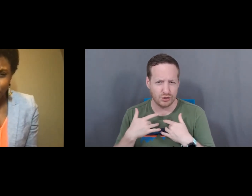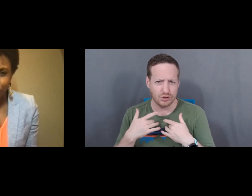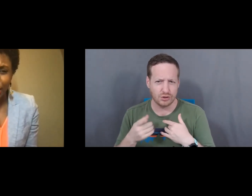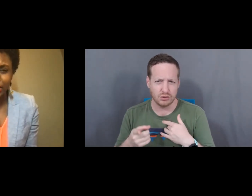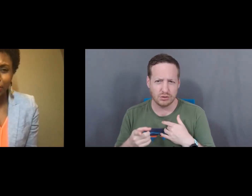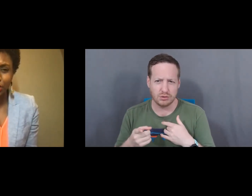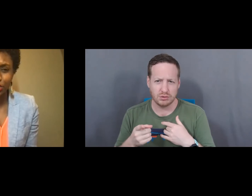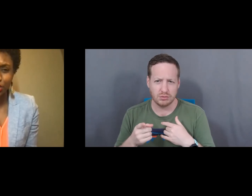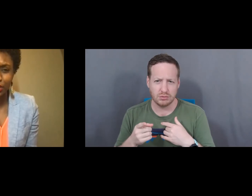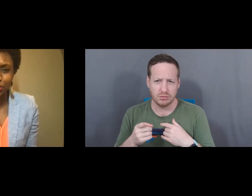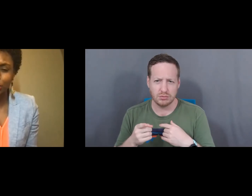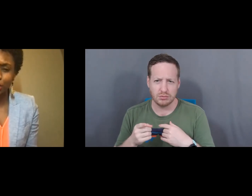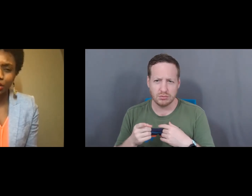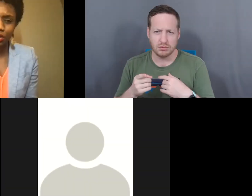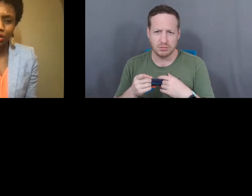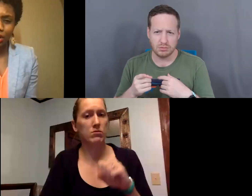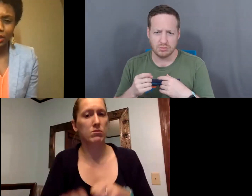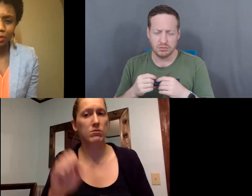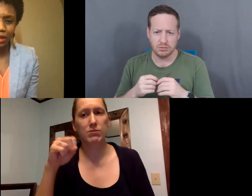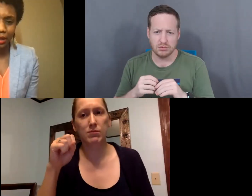had some concerns you had shared earlier in this meeting.